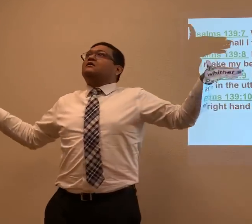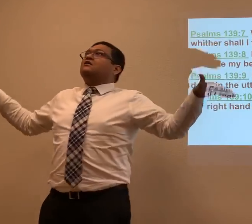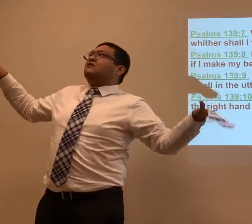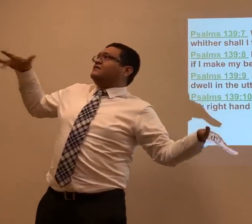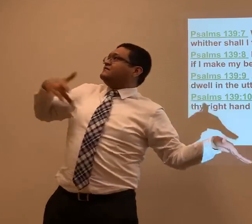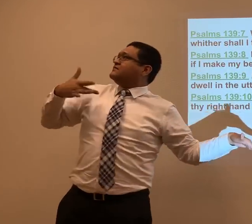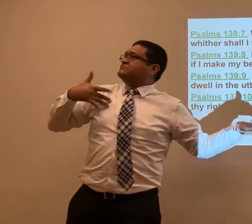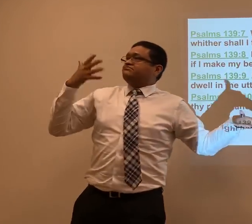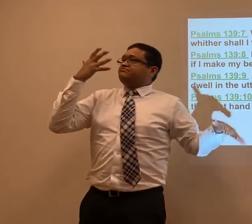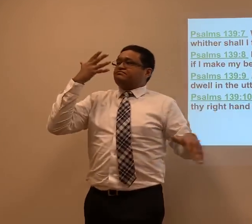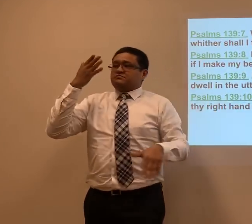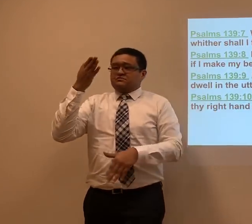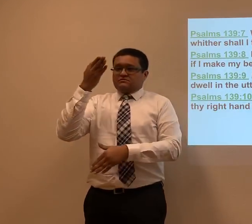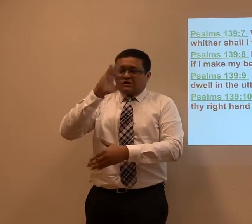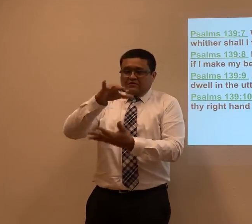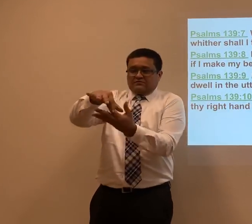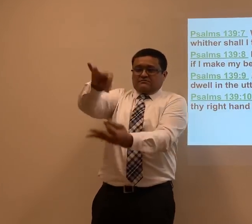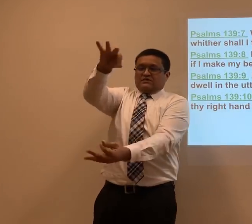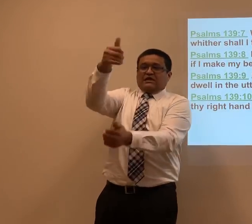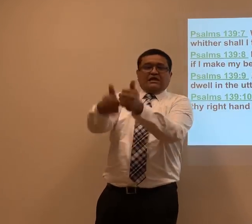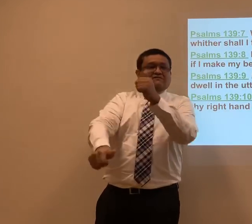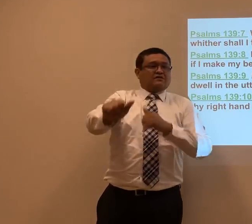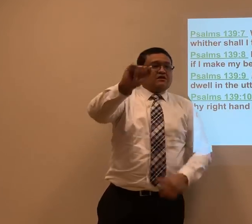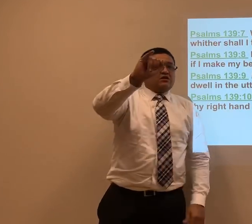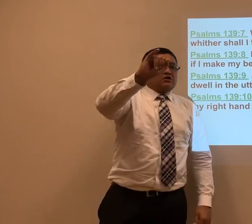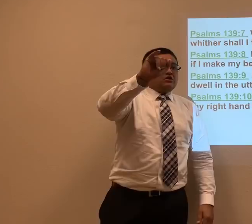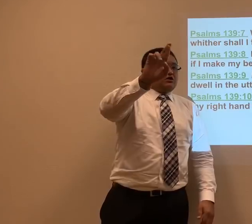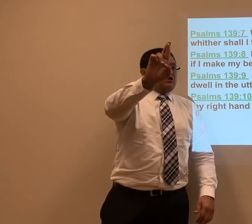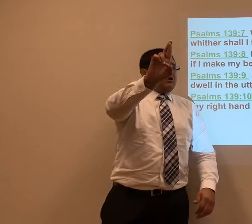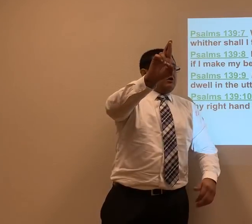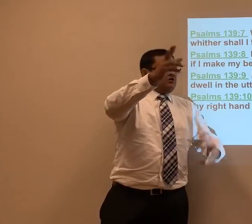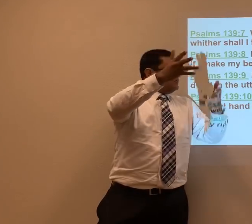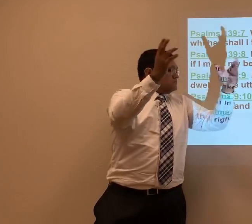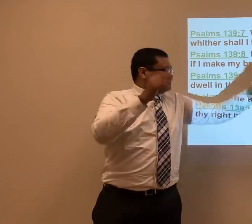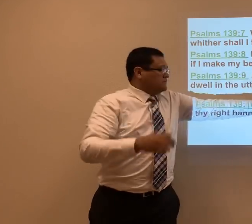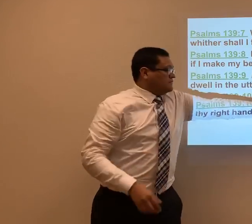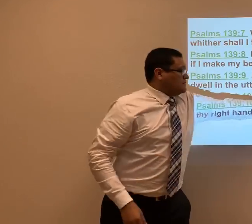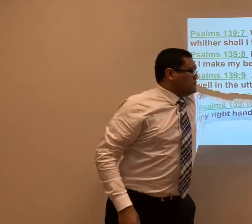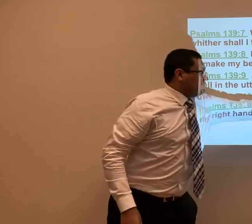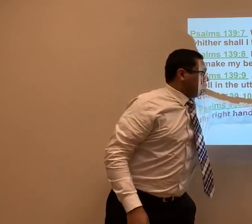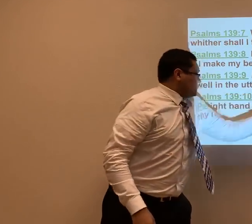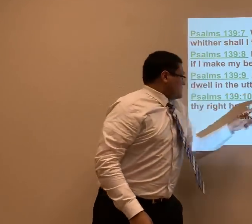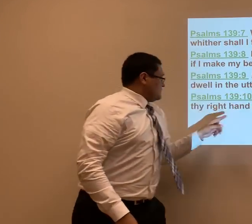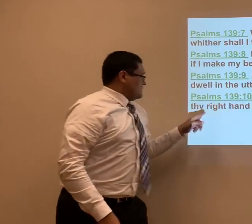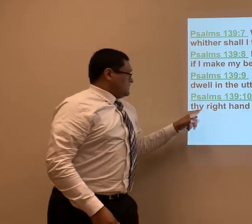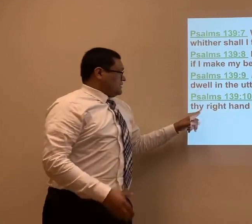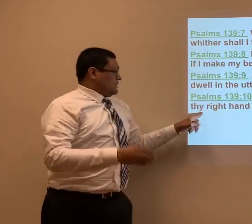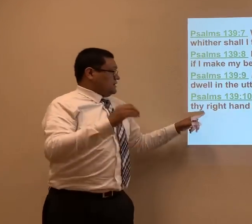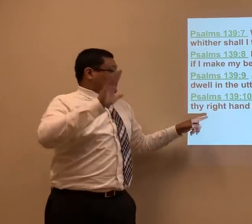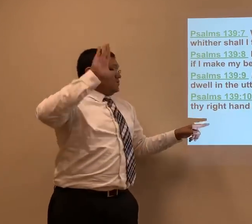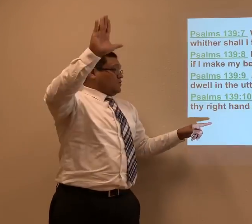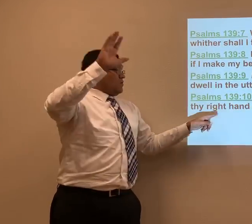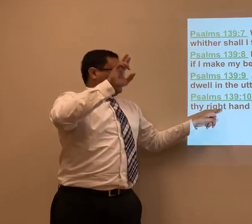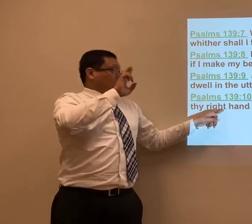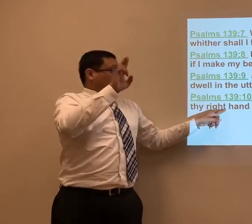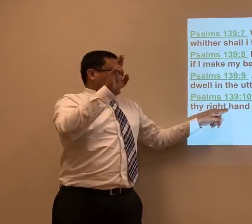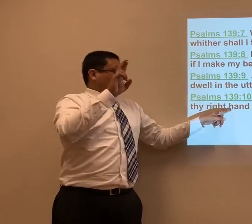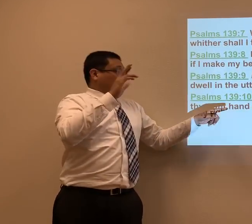So when you're flying through the air, understand, God's a spirit. It's like the air. It says,